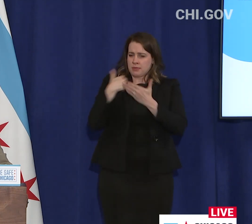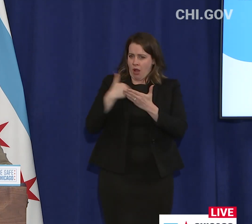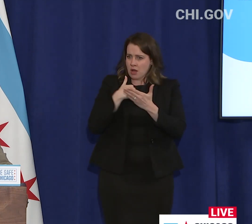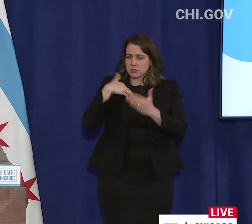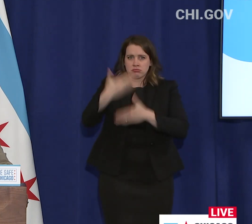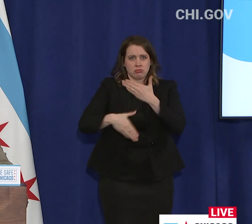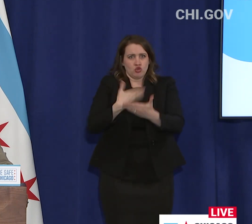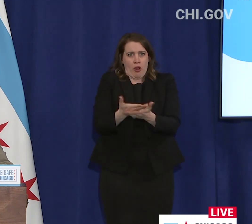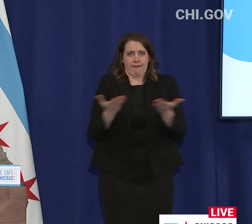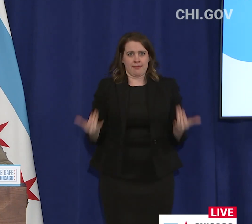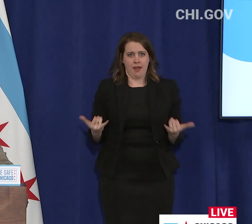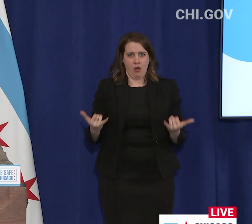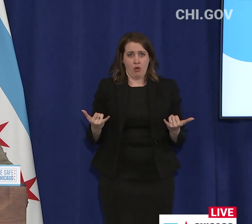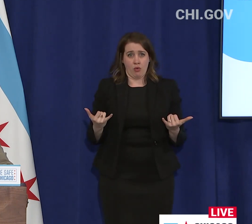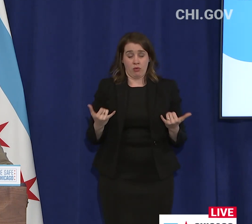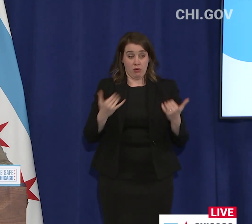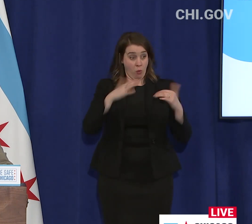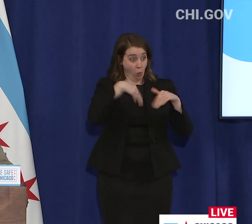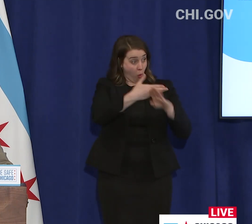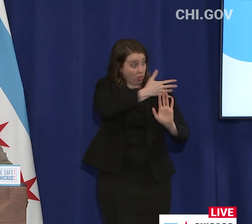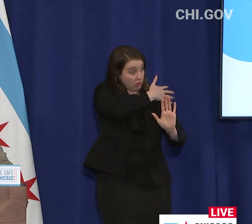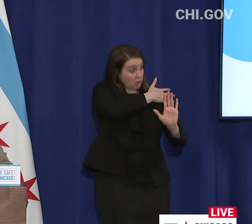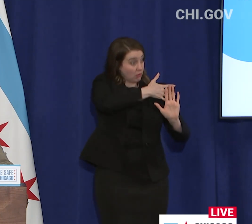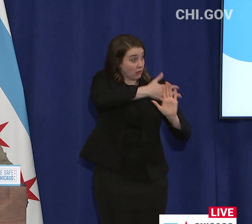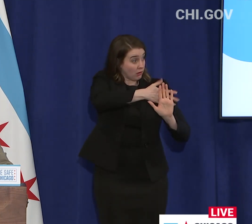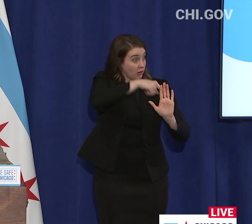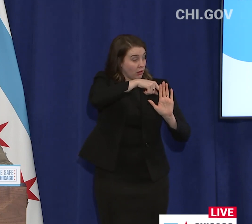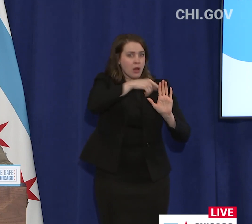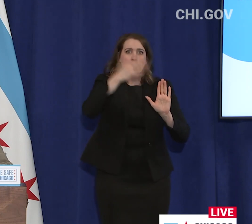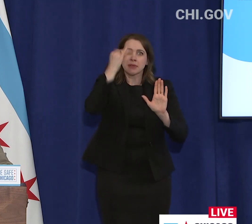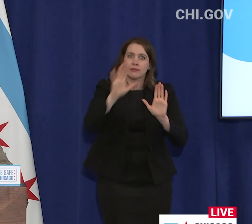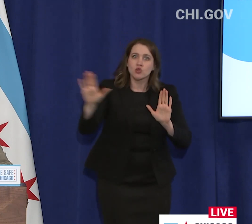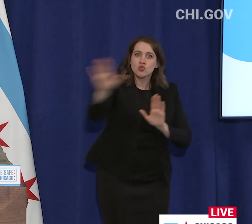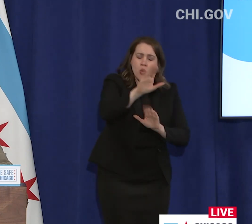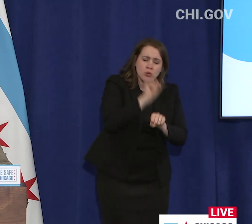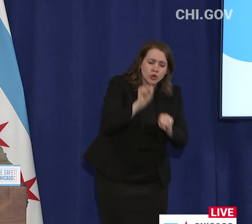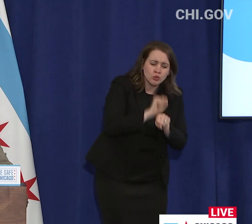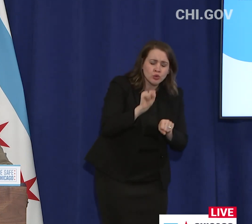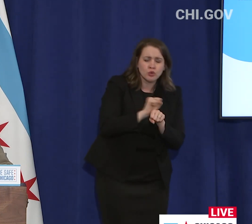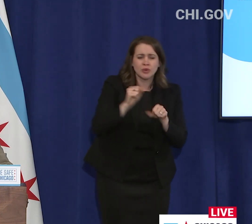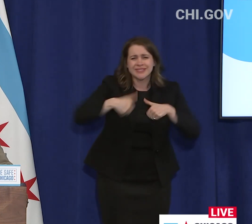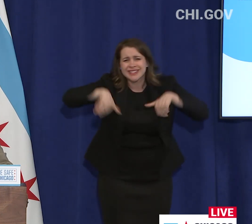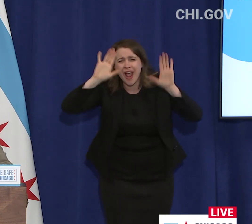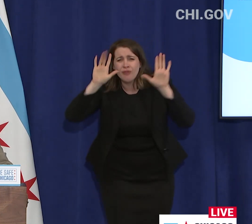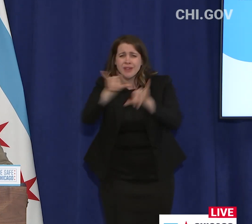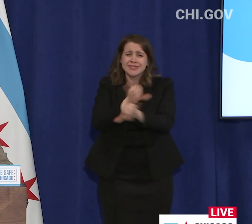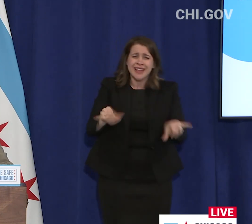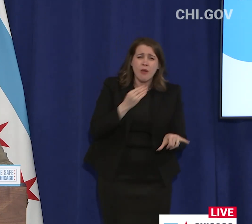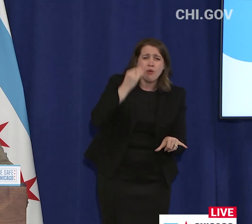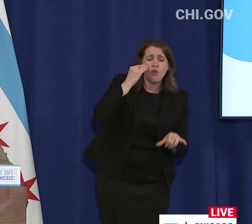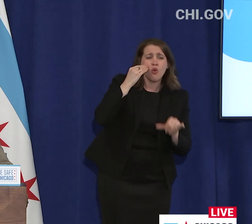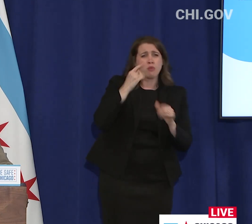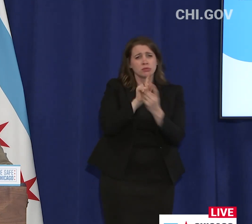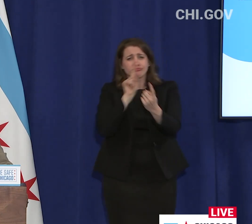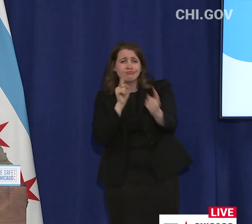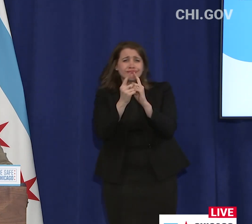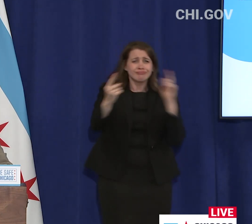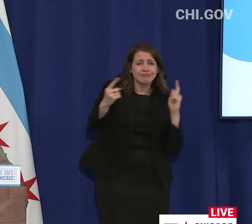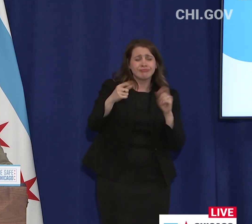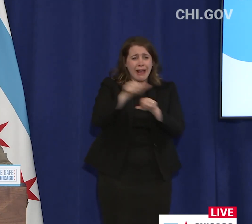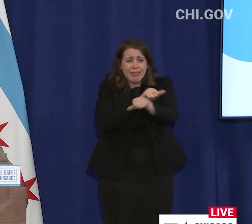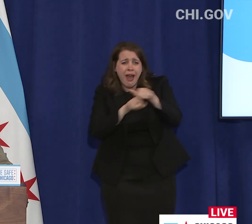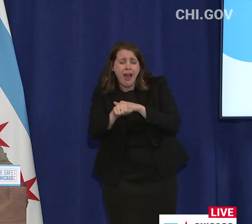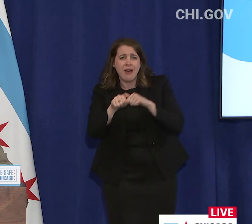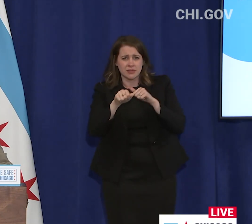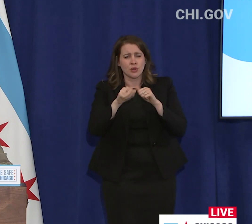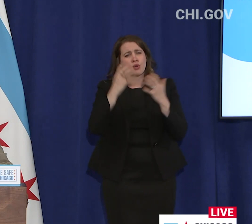Everything we have done to meet this moment has been the direct result of your hard work and sacrifice, following the public health guidance, even